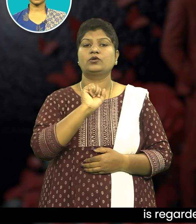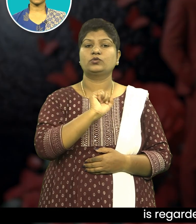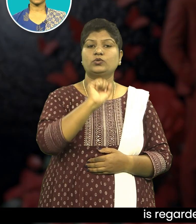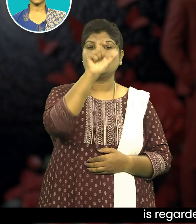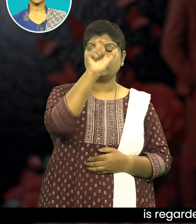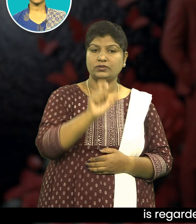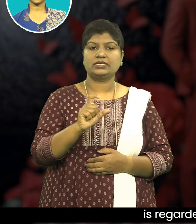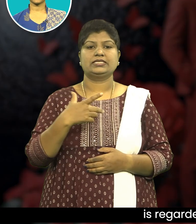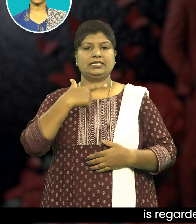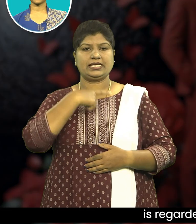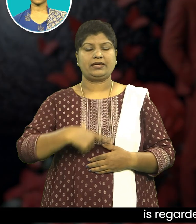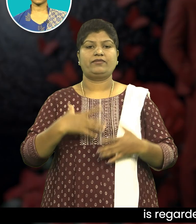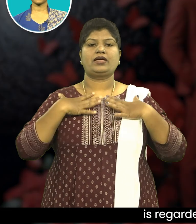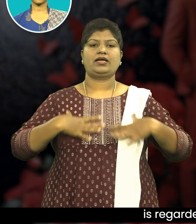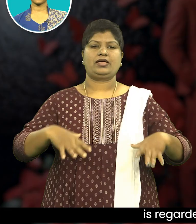health.